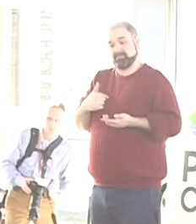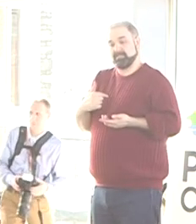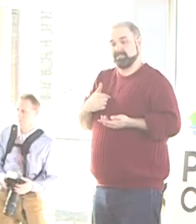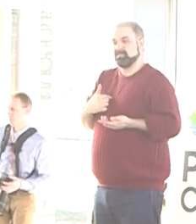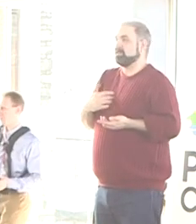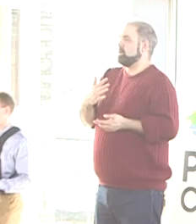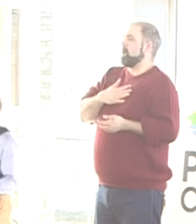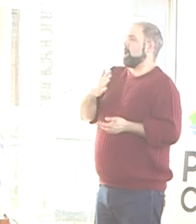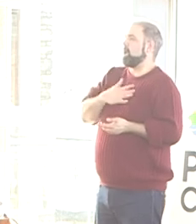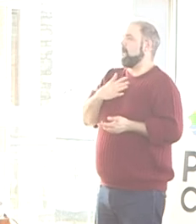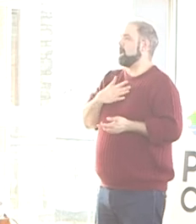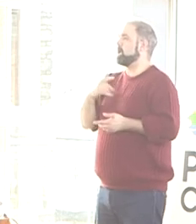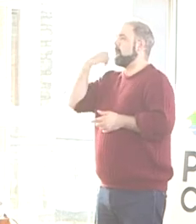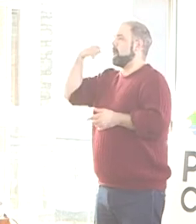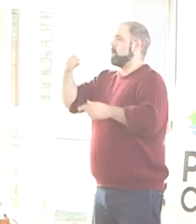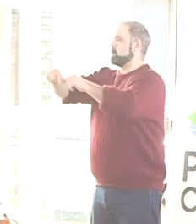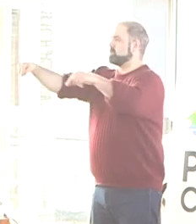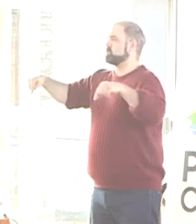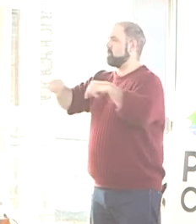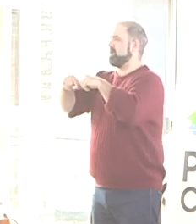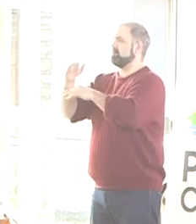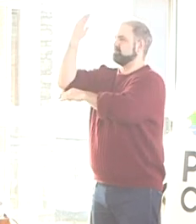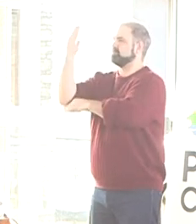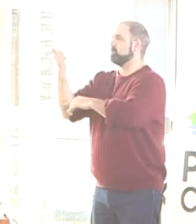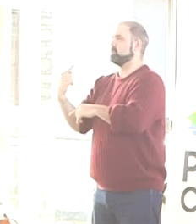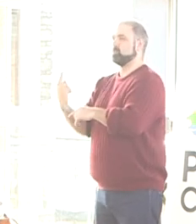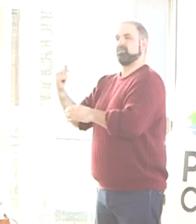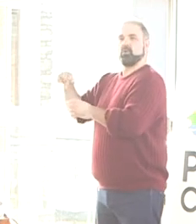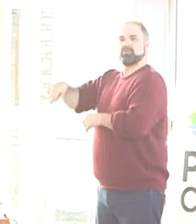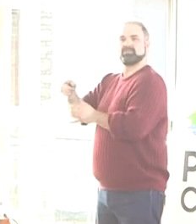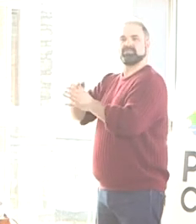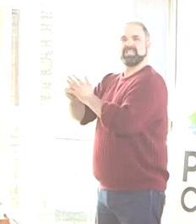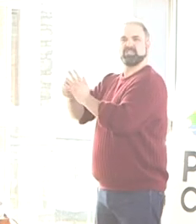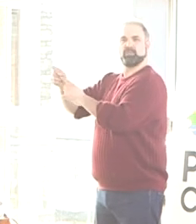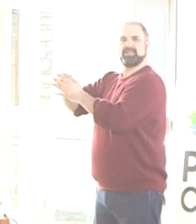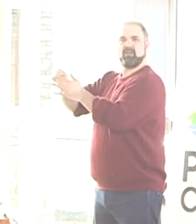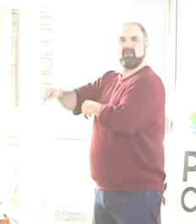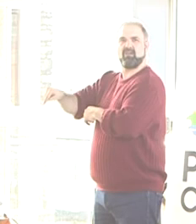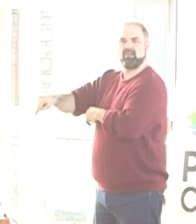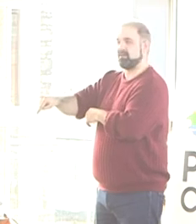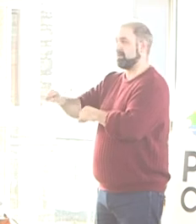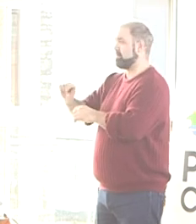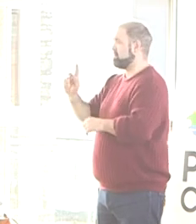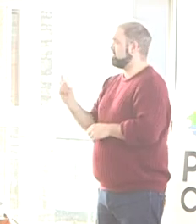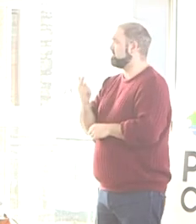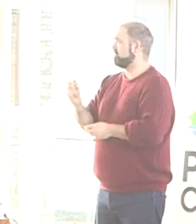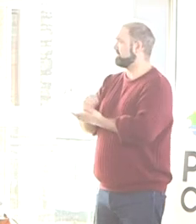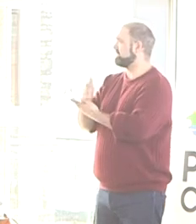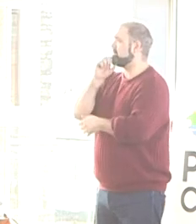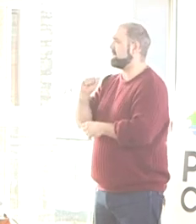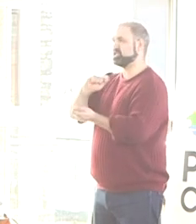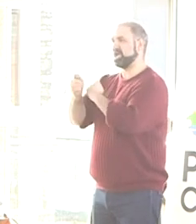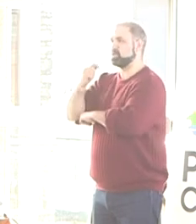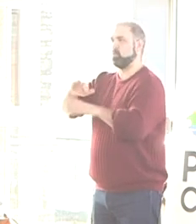I would like a statue in Parliament Square in London to Peter Ashman, in the way we have a statue here to Ivan Novello, both great gay men who changed the world in their own